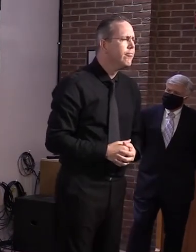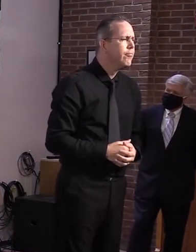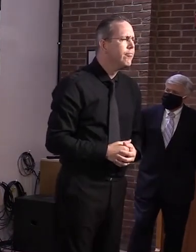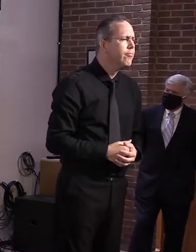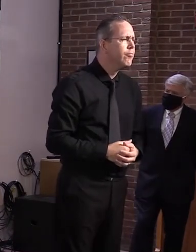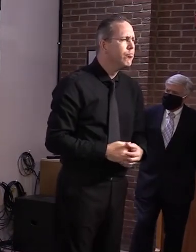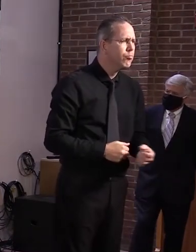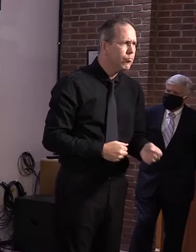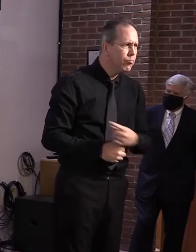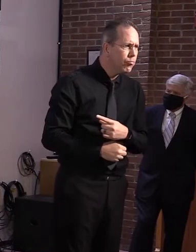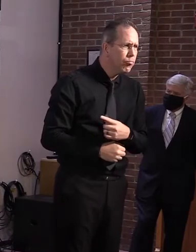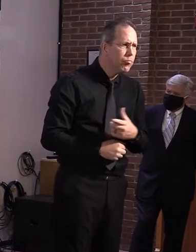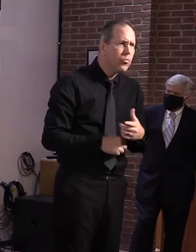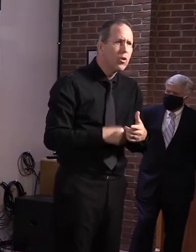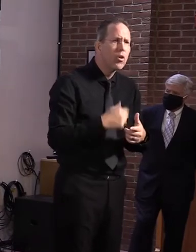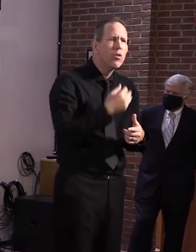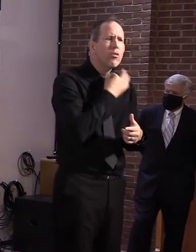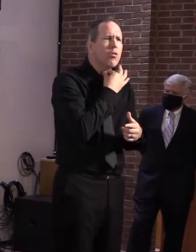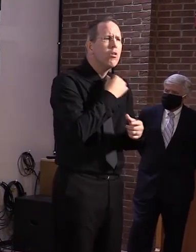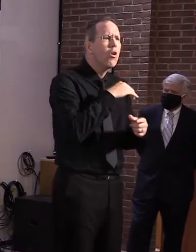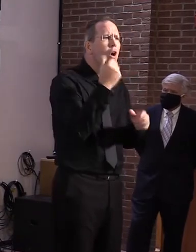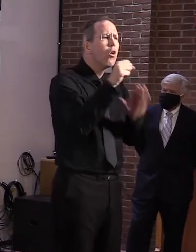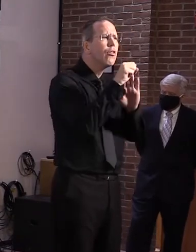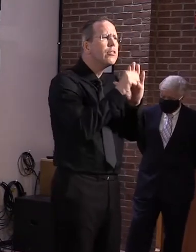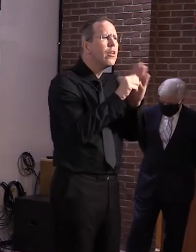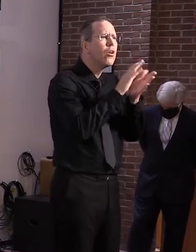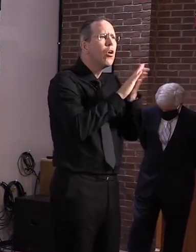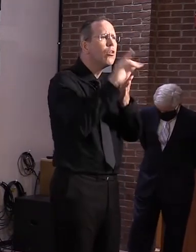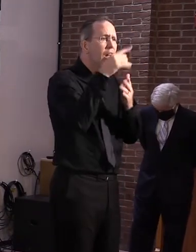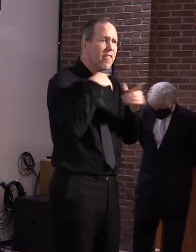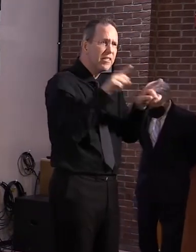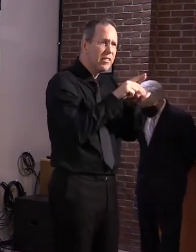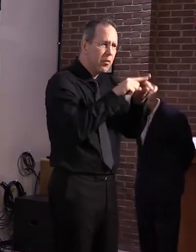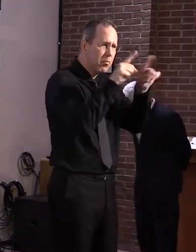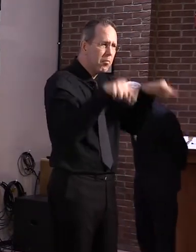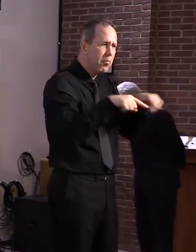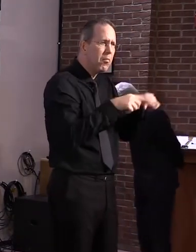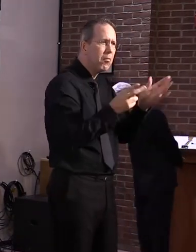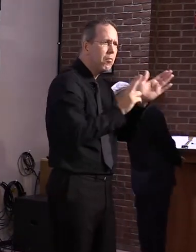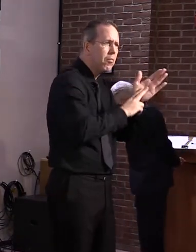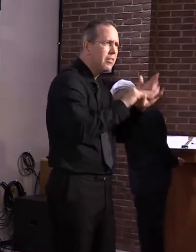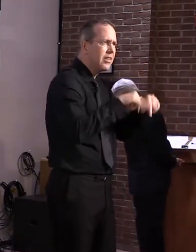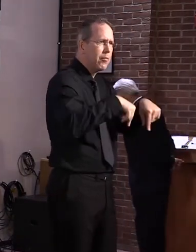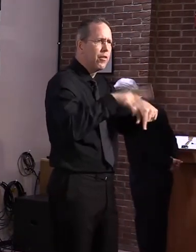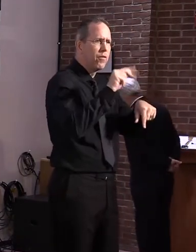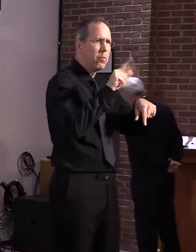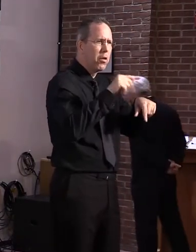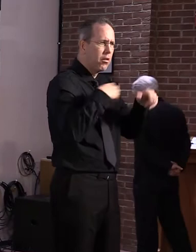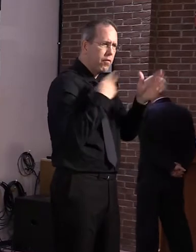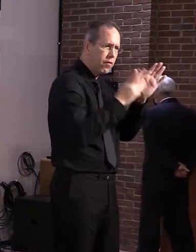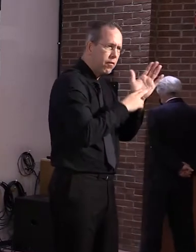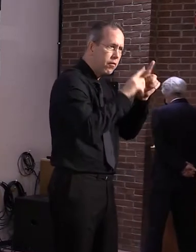sure do and some have not mentioned it. But every school has a set of